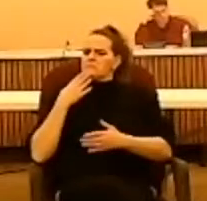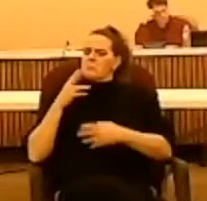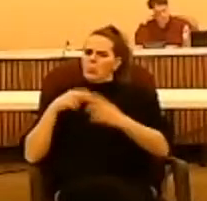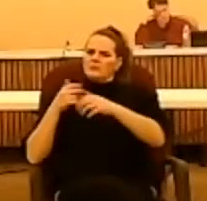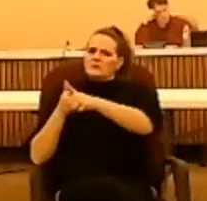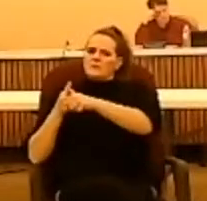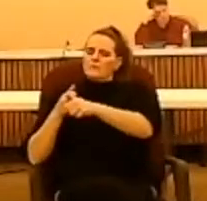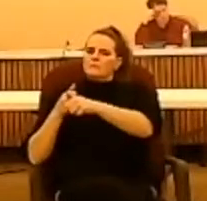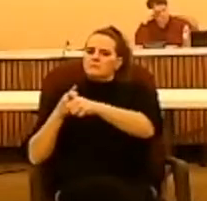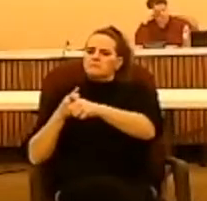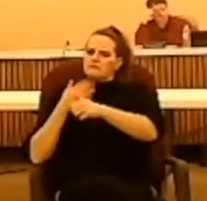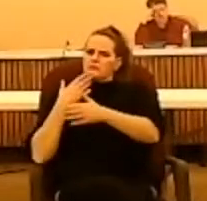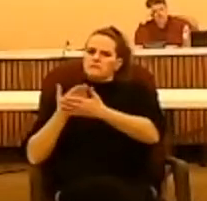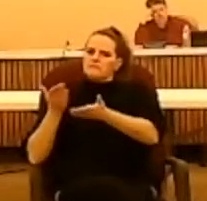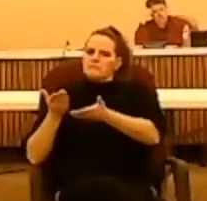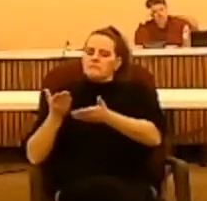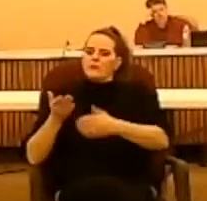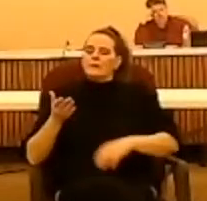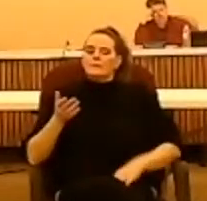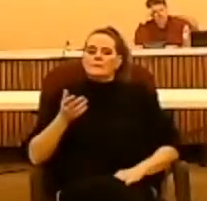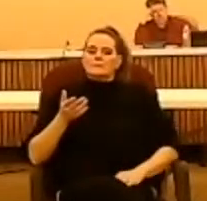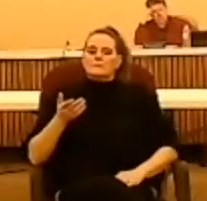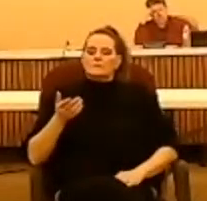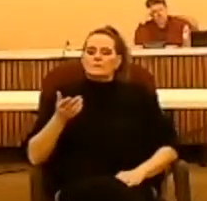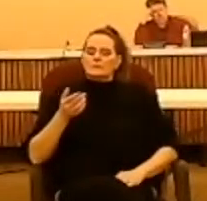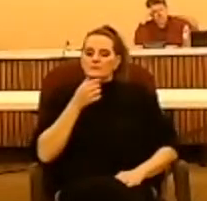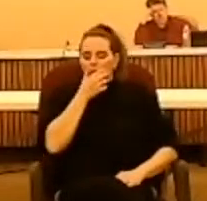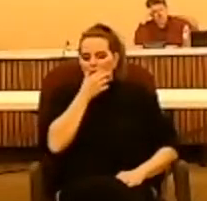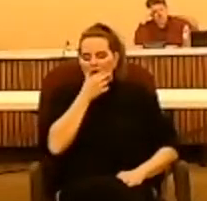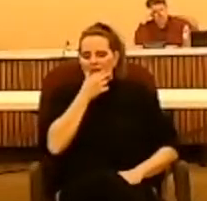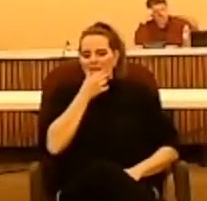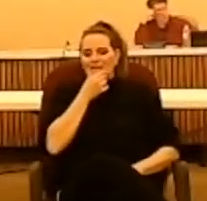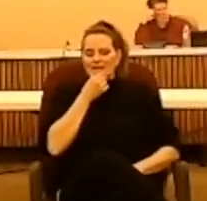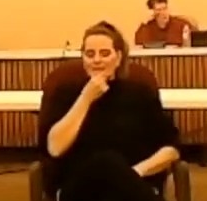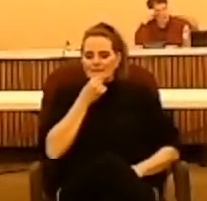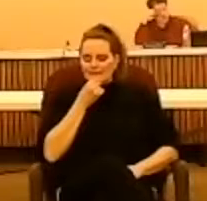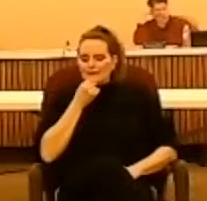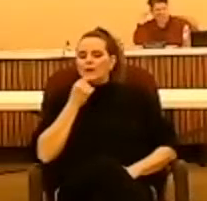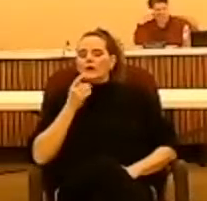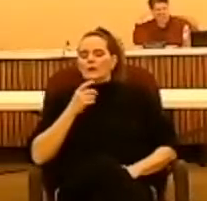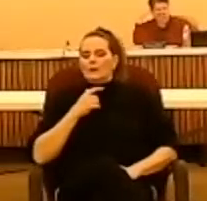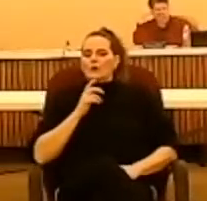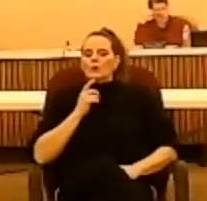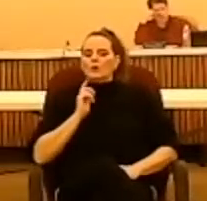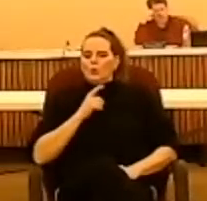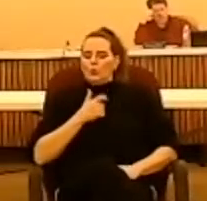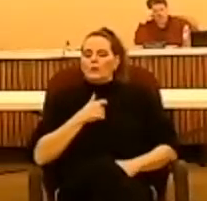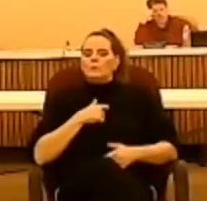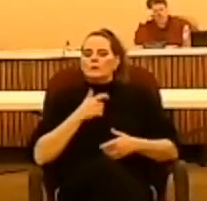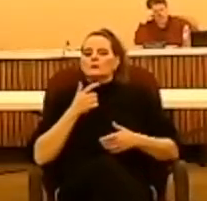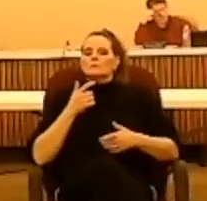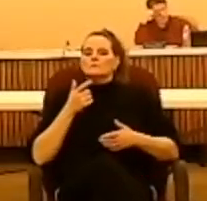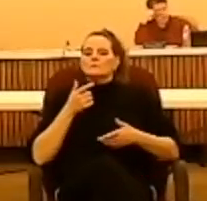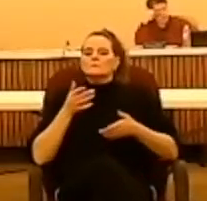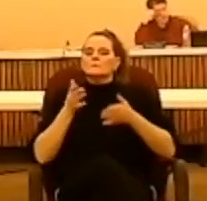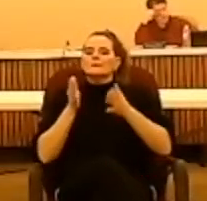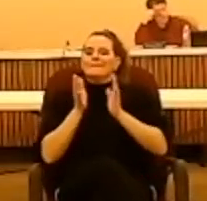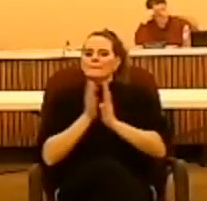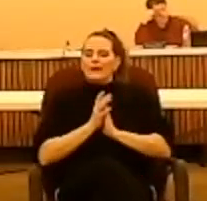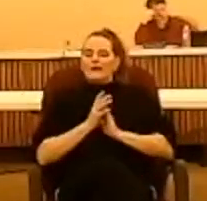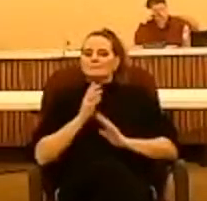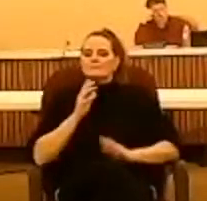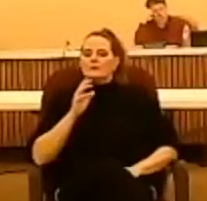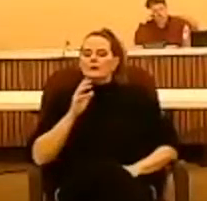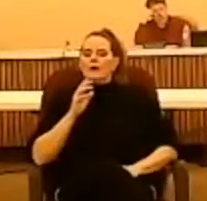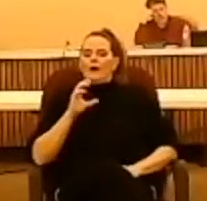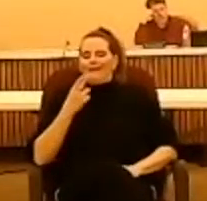to see if we can get one of our heating consultants who's working with us on other stuff right now, if he